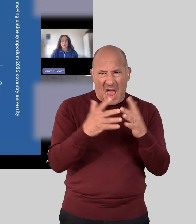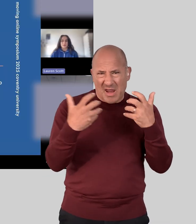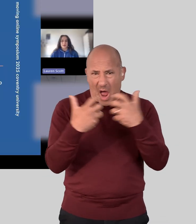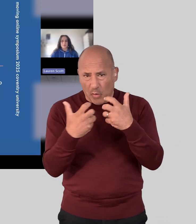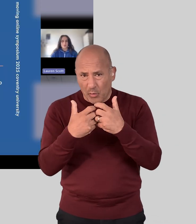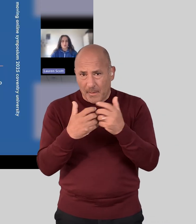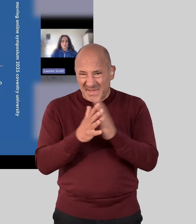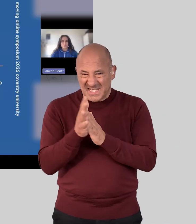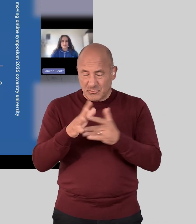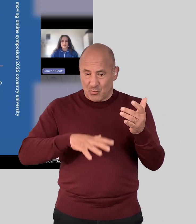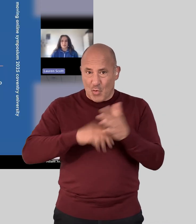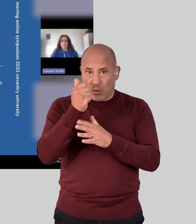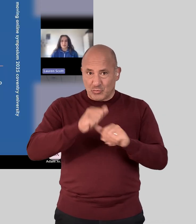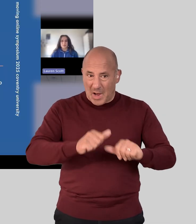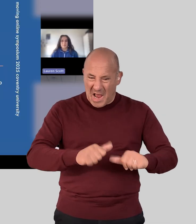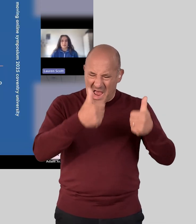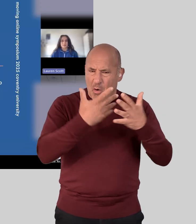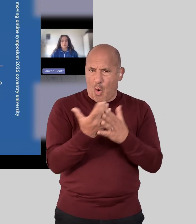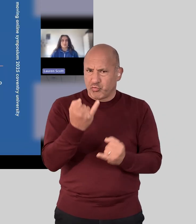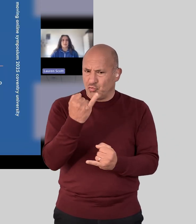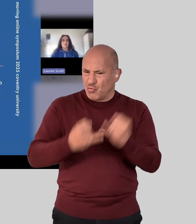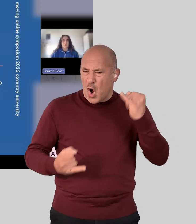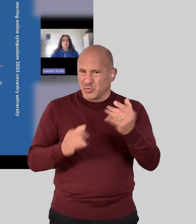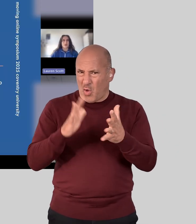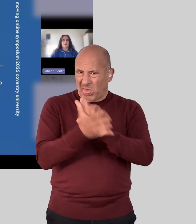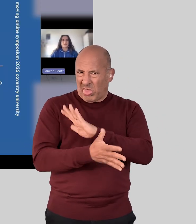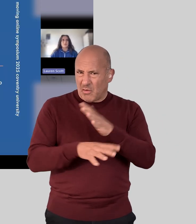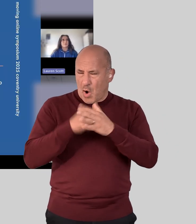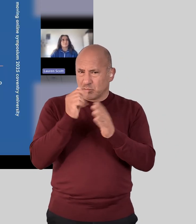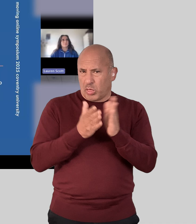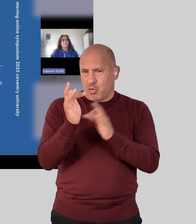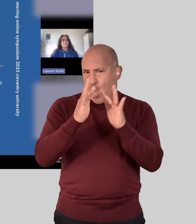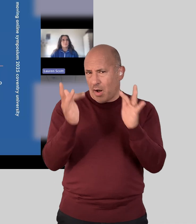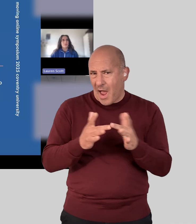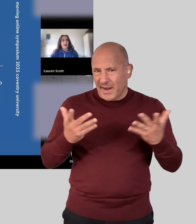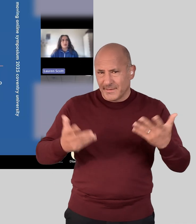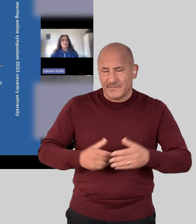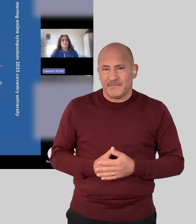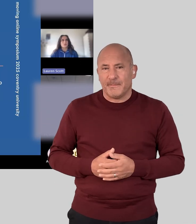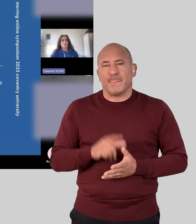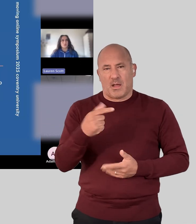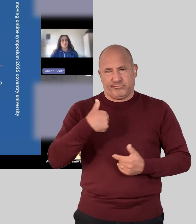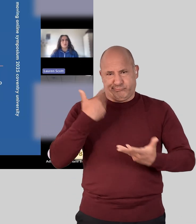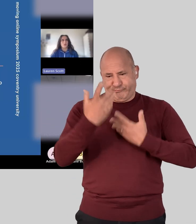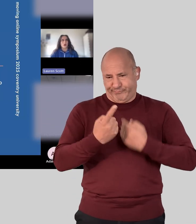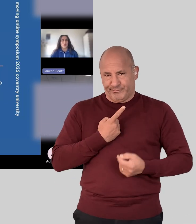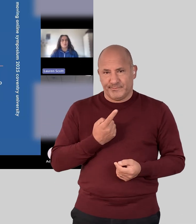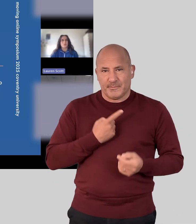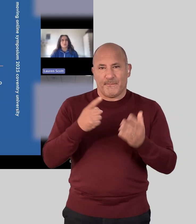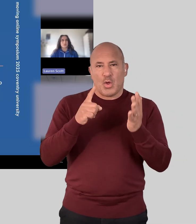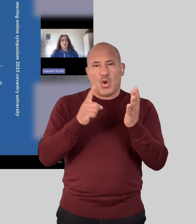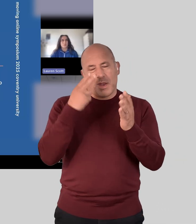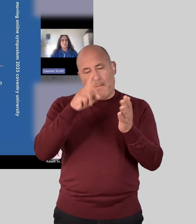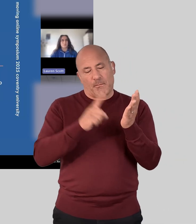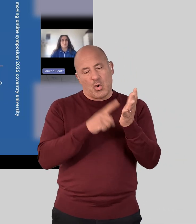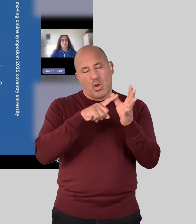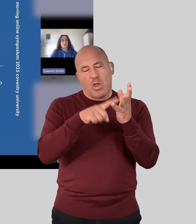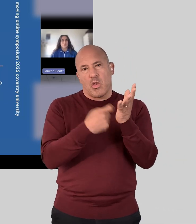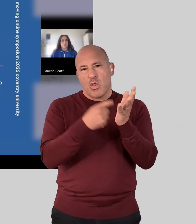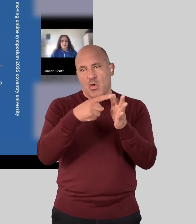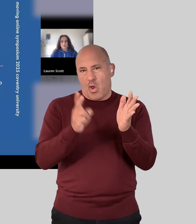sort of how that translates into online spaces and whether that kind of helps or harms